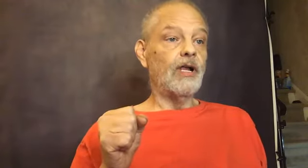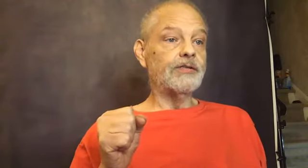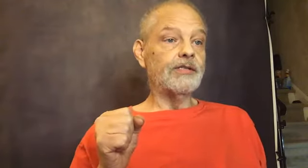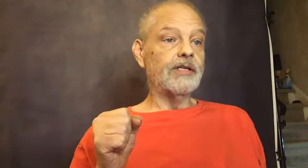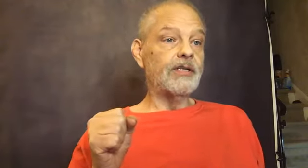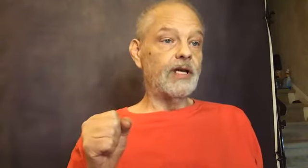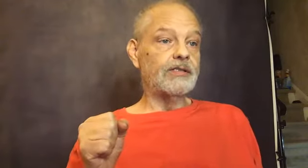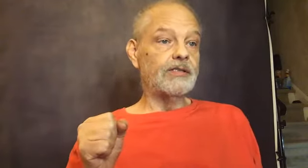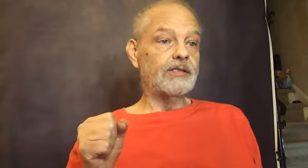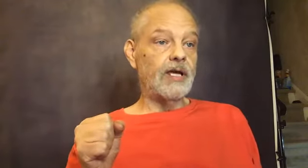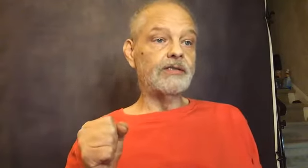$13.68,